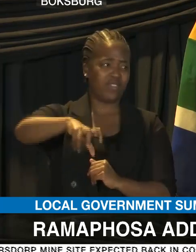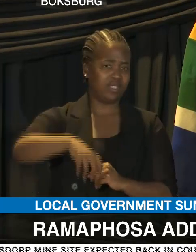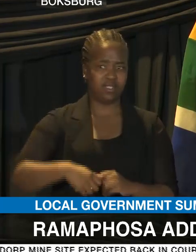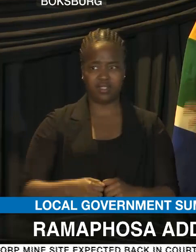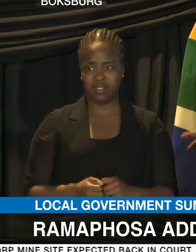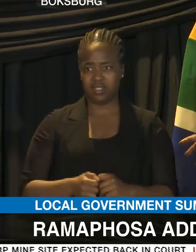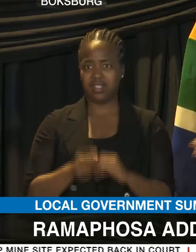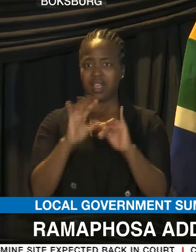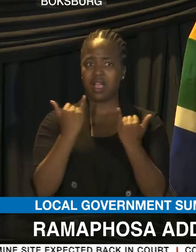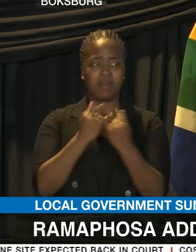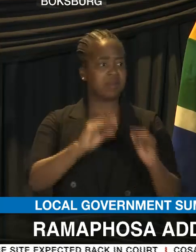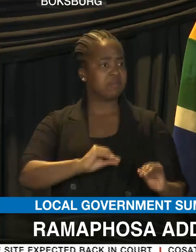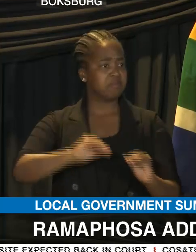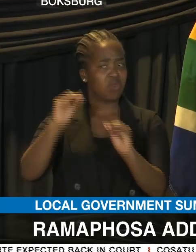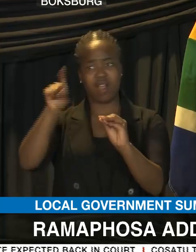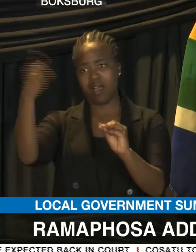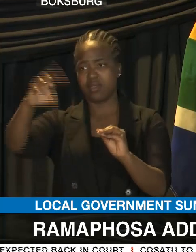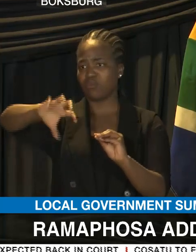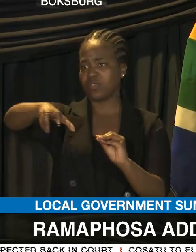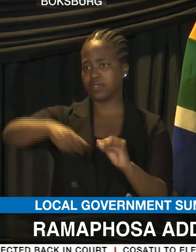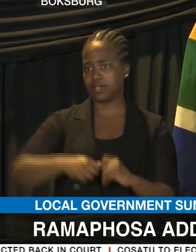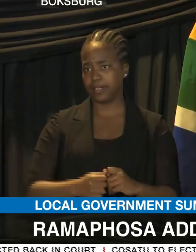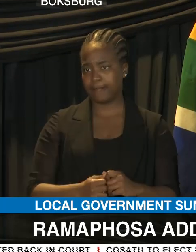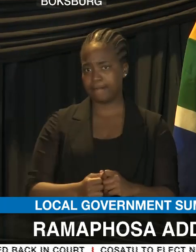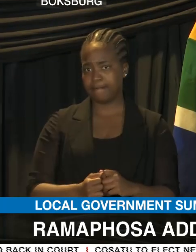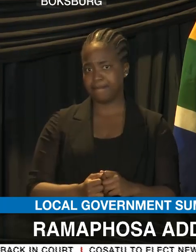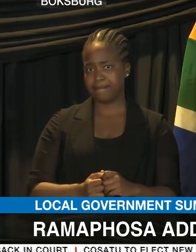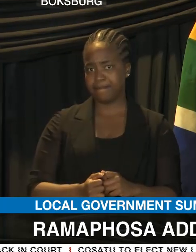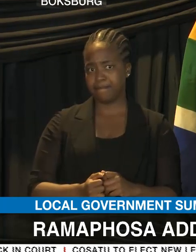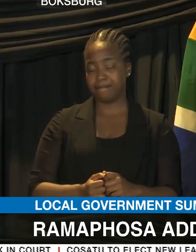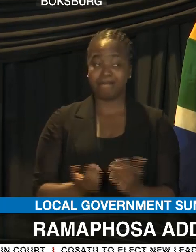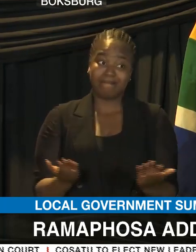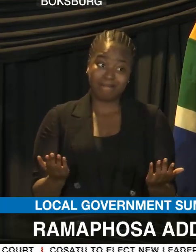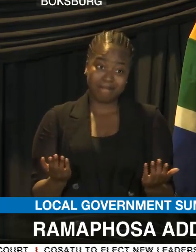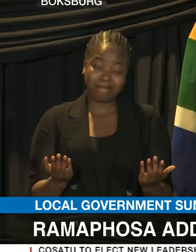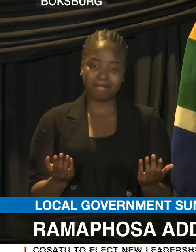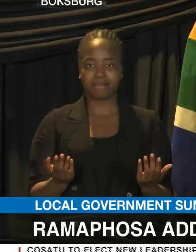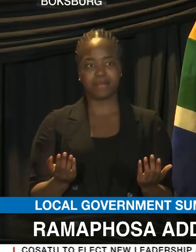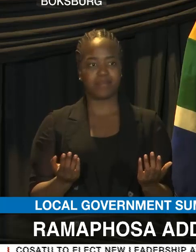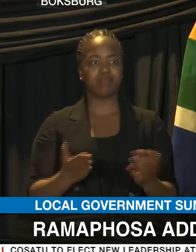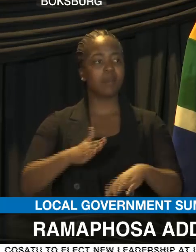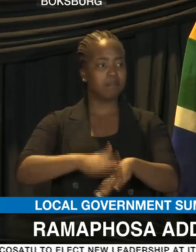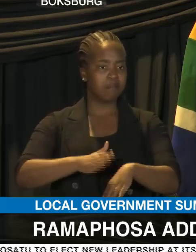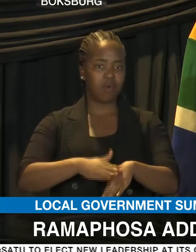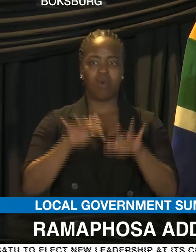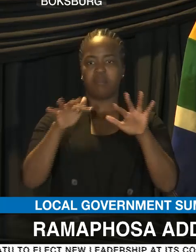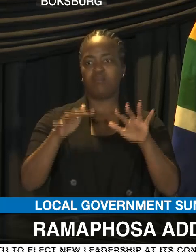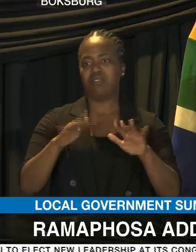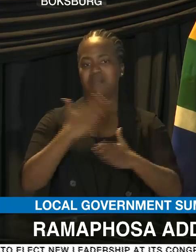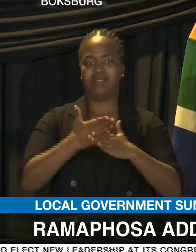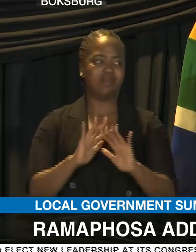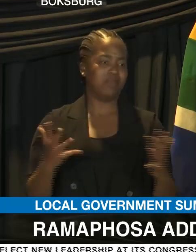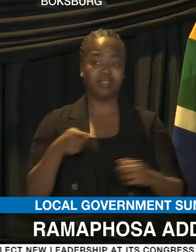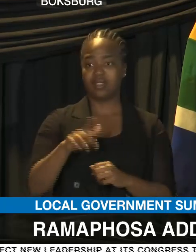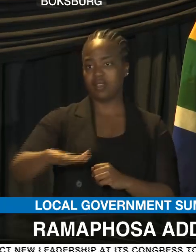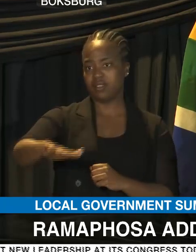And the company relocated to another province. And that led to more unemployment in